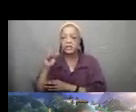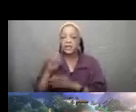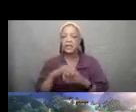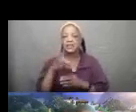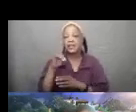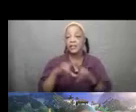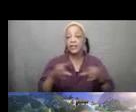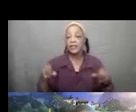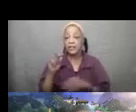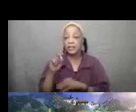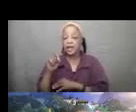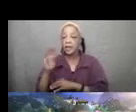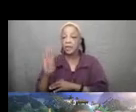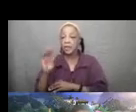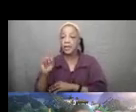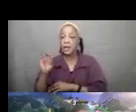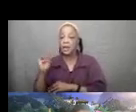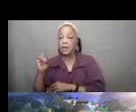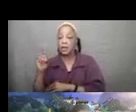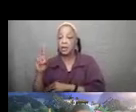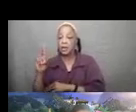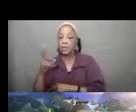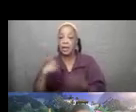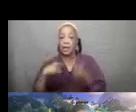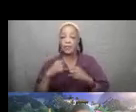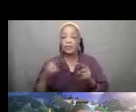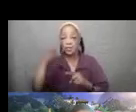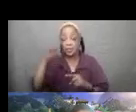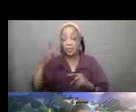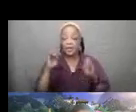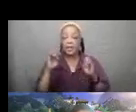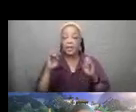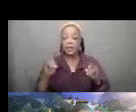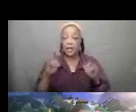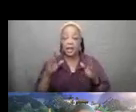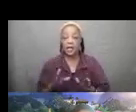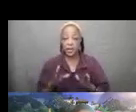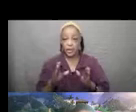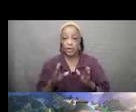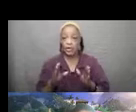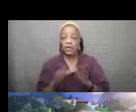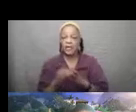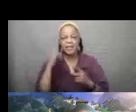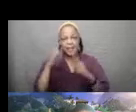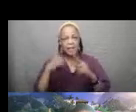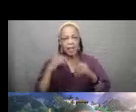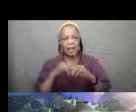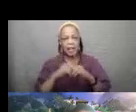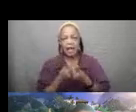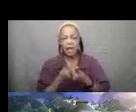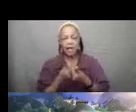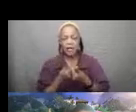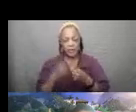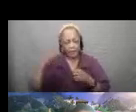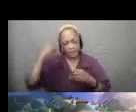diversity.berkeley.edu. The concept comes from Brazilian educator Paulo Freire, in which thinking about how do we embody a mindset of